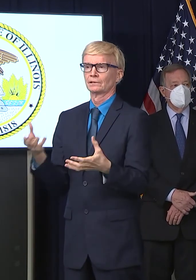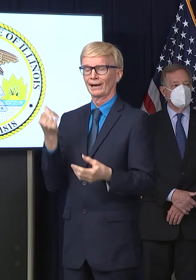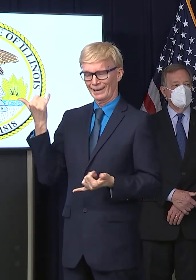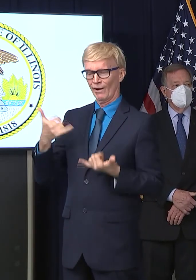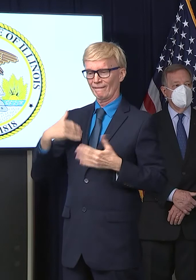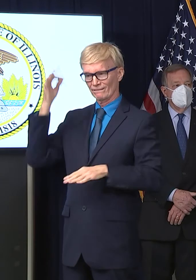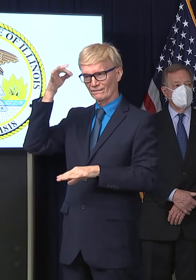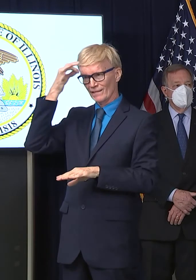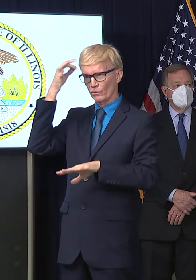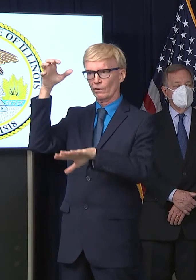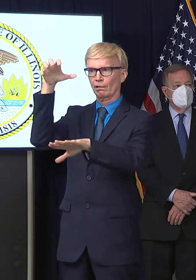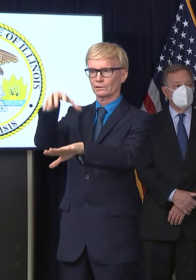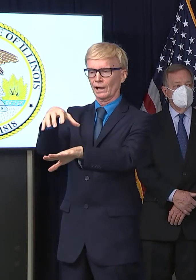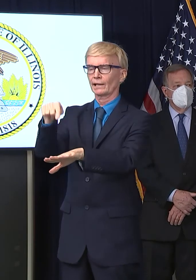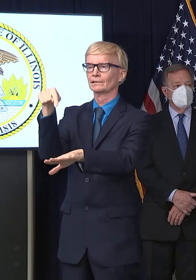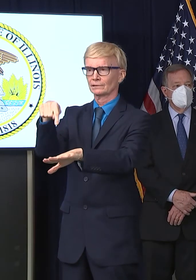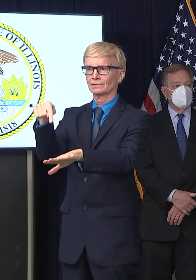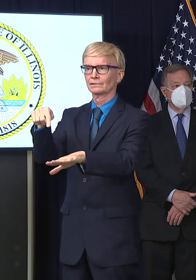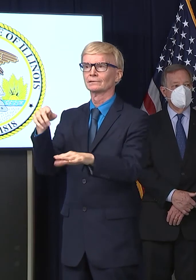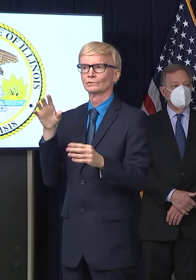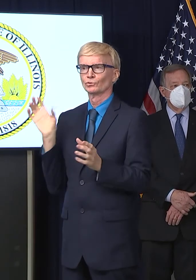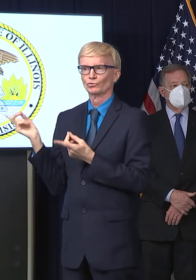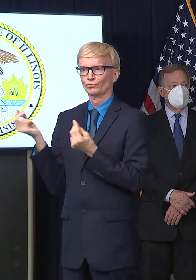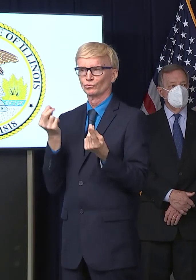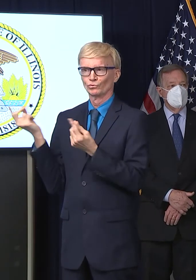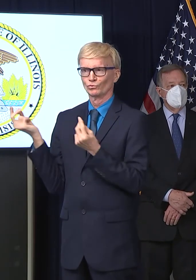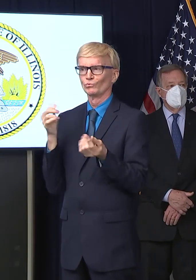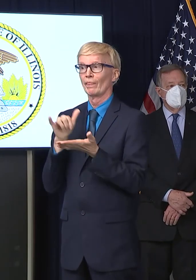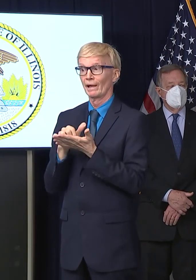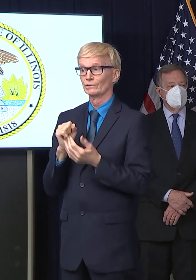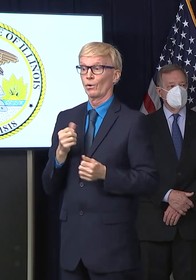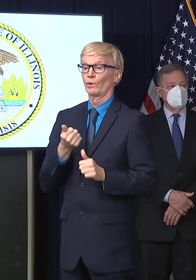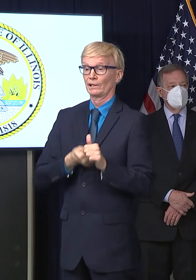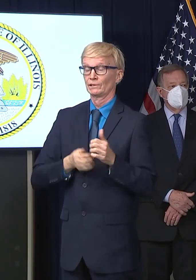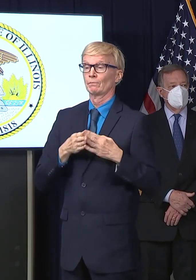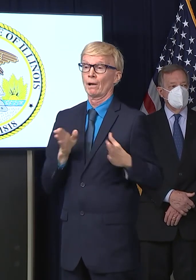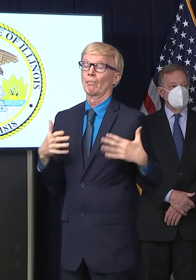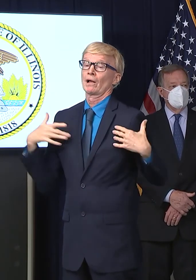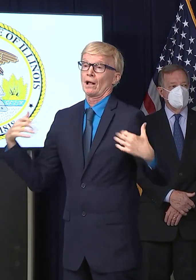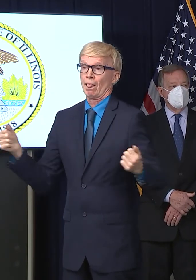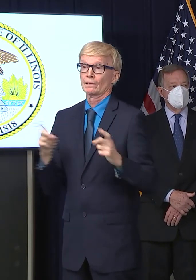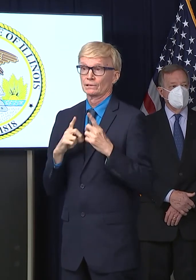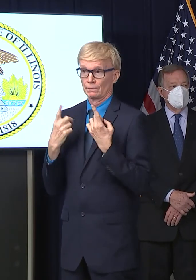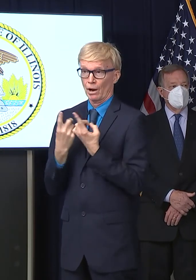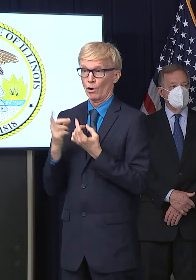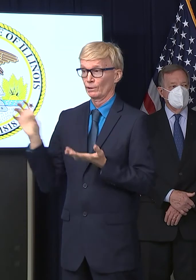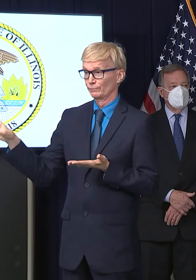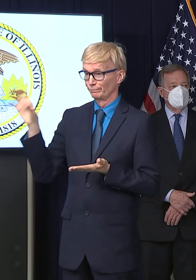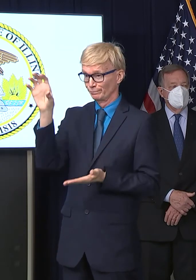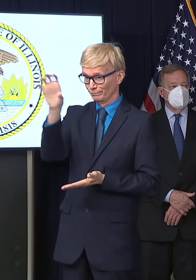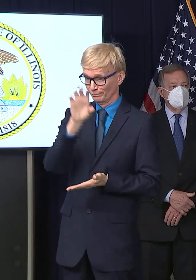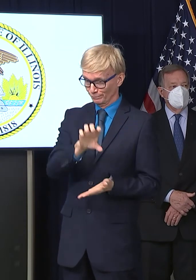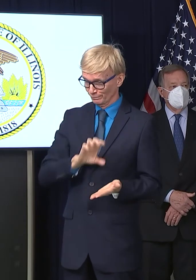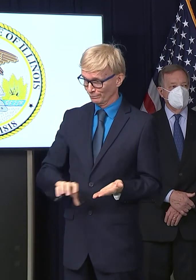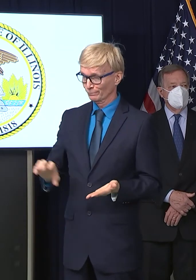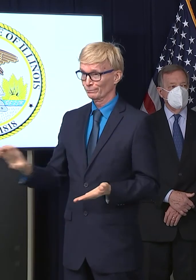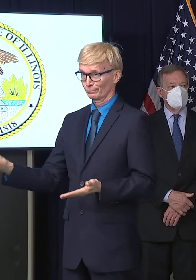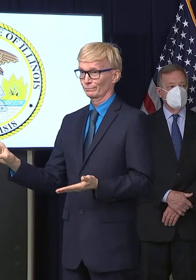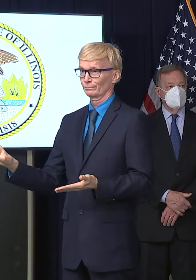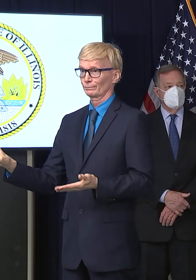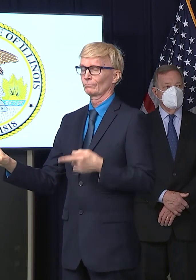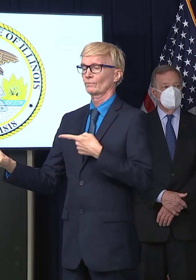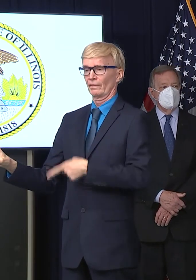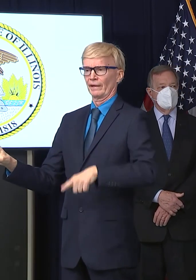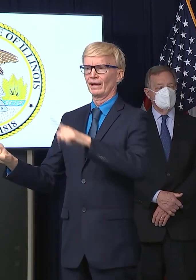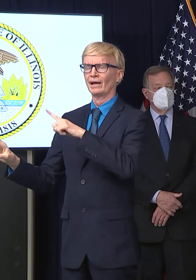so. Each local public health department and those locations are making decisions of